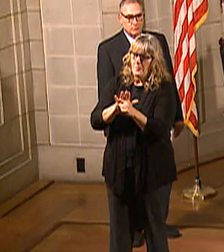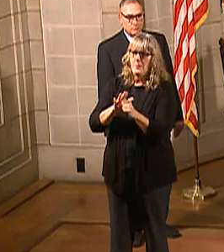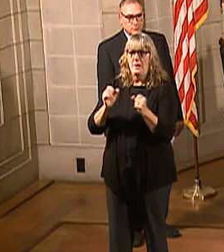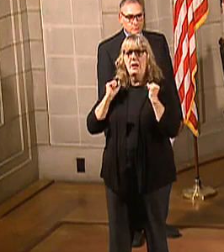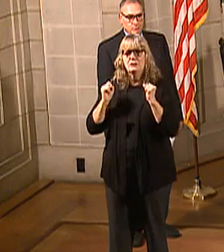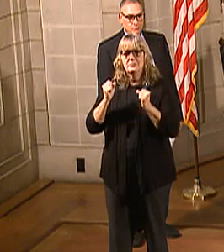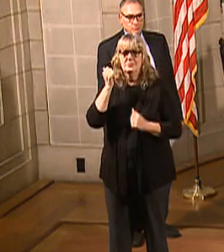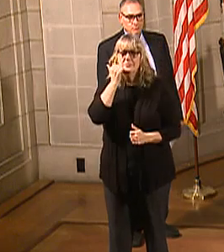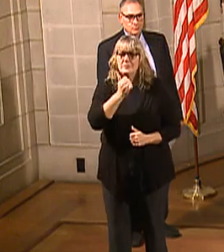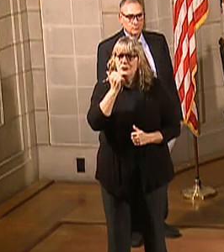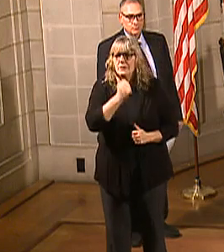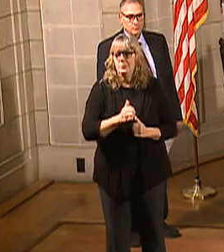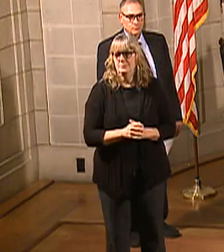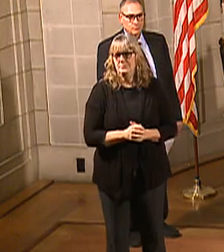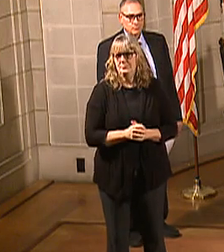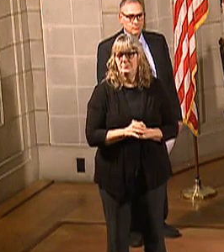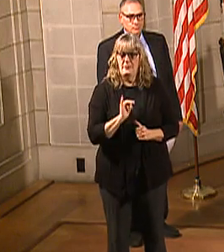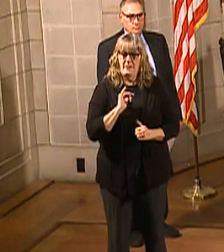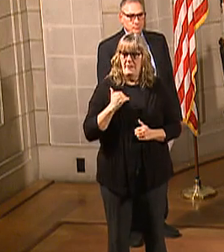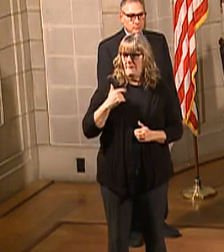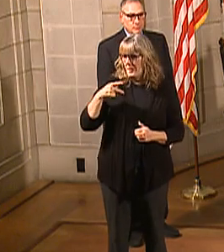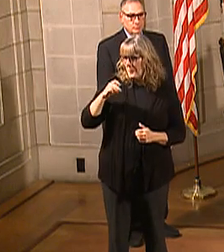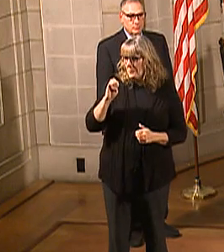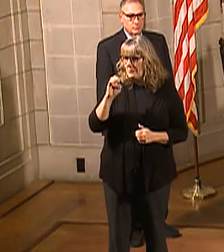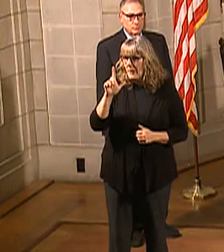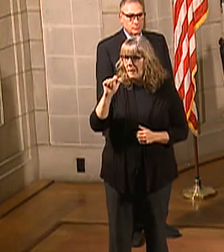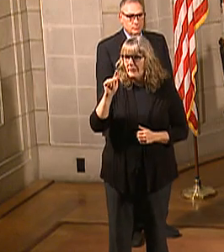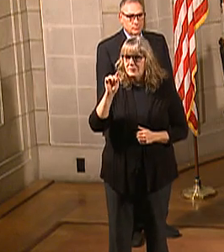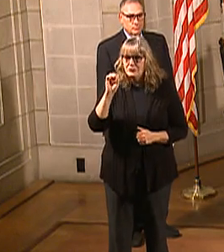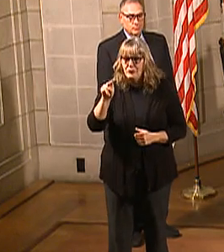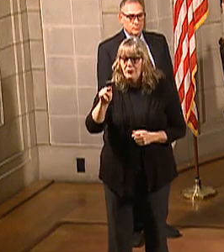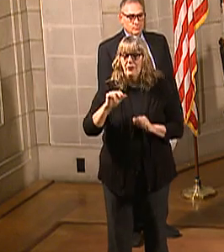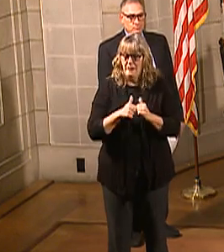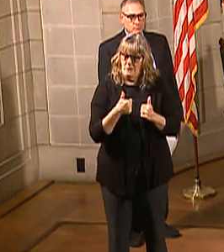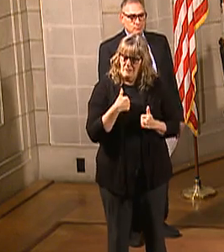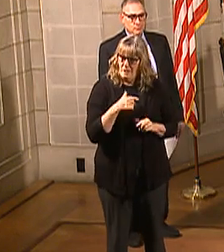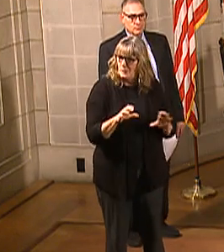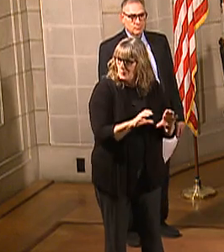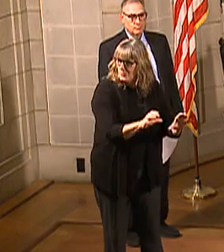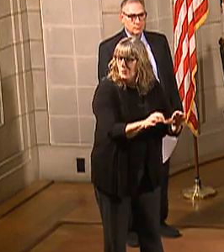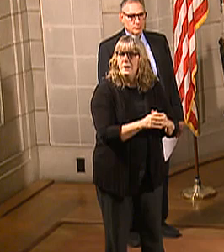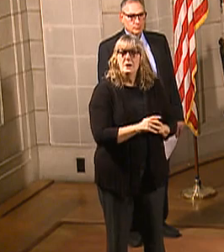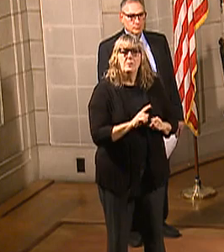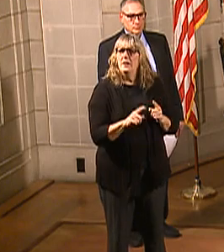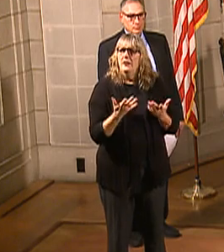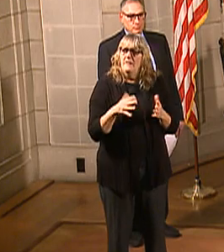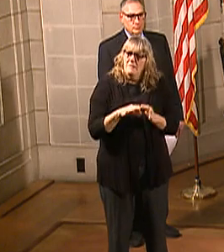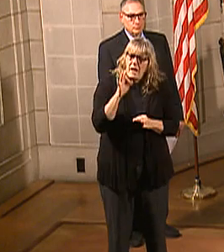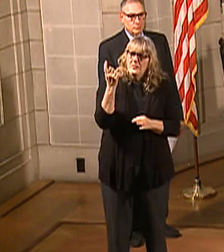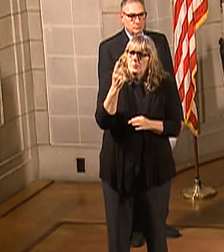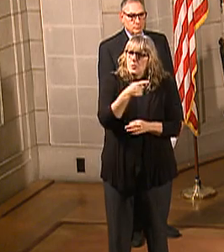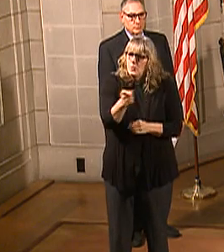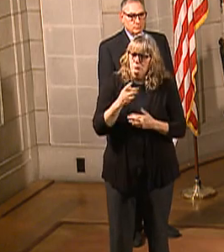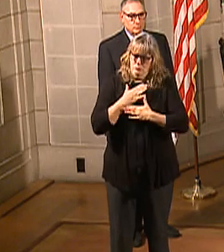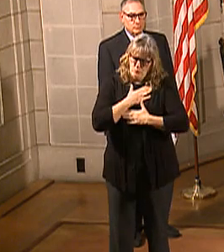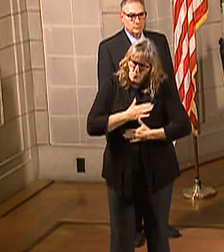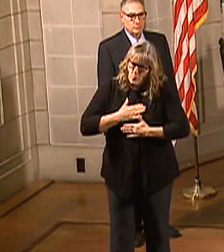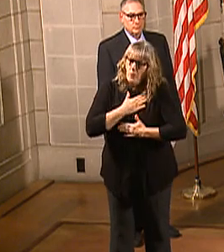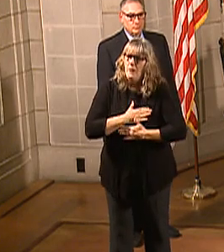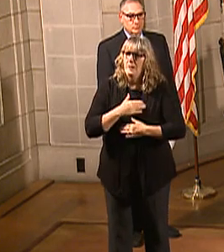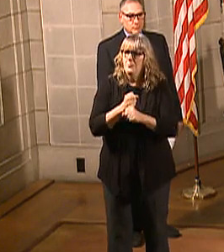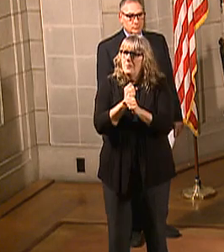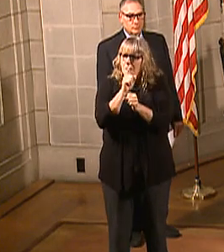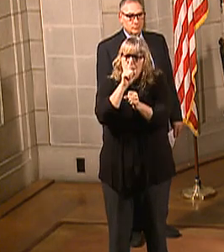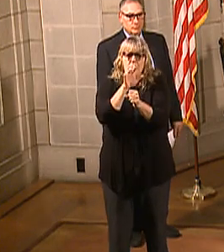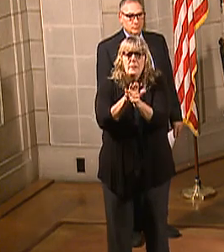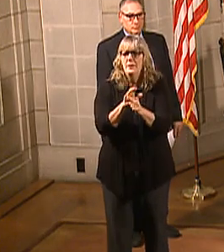every day. I've got a Peloton, so that's one of the ways that I do it, but I think one of the keys is find something you like to do, make that commitment,